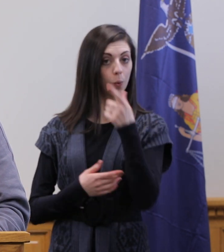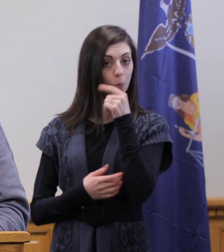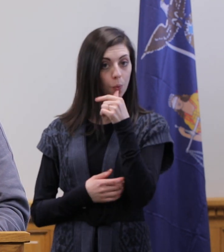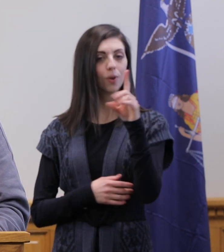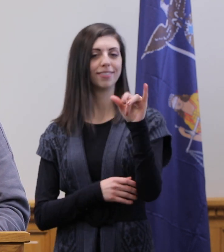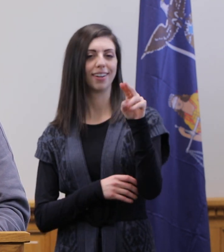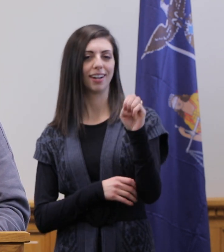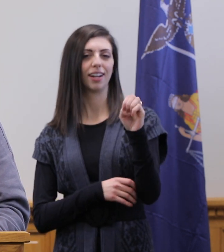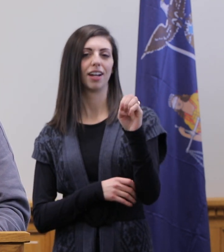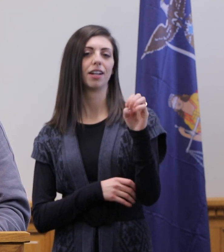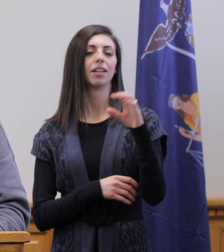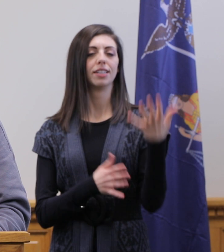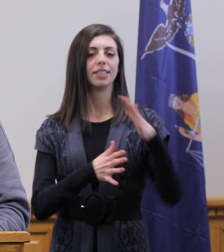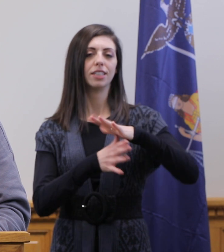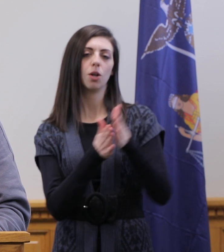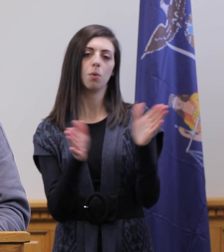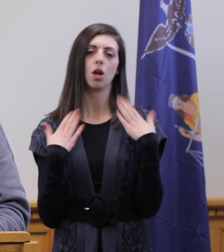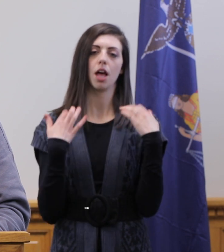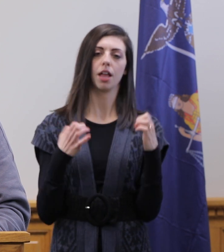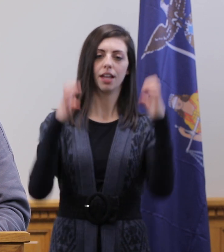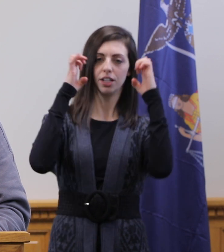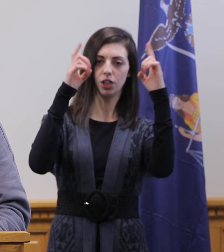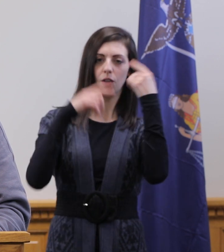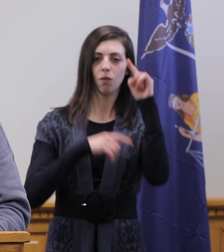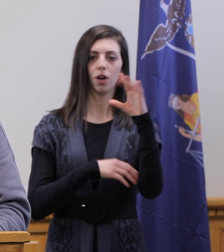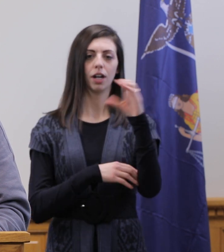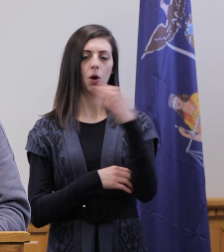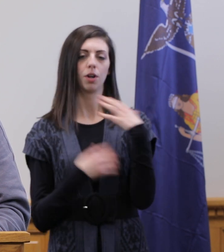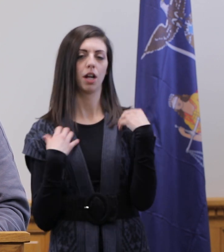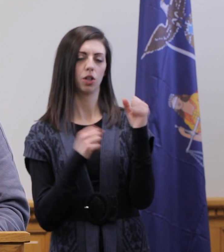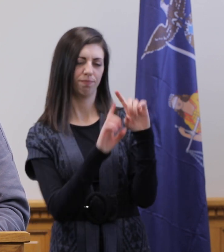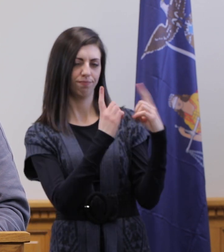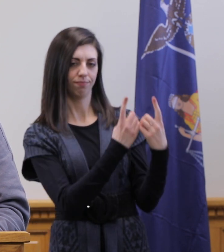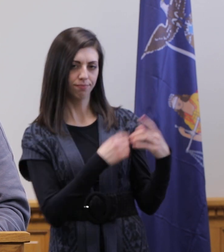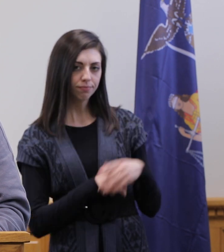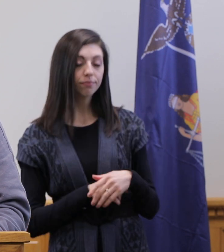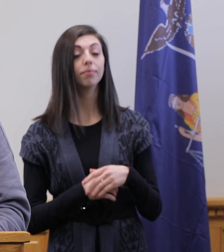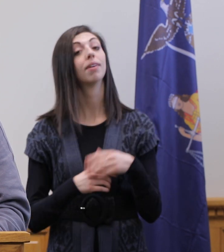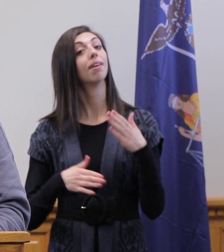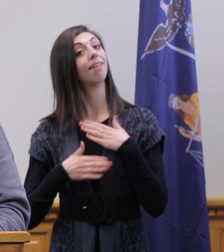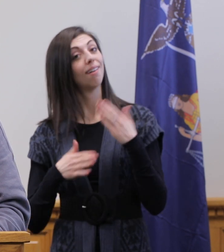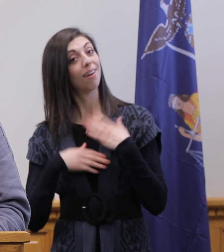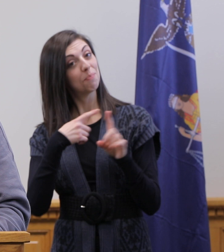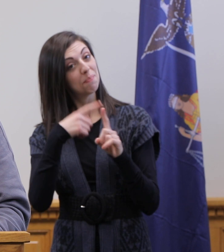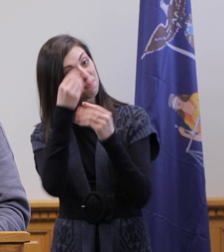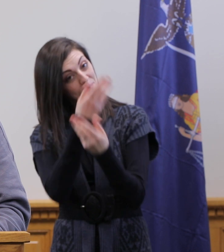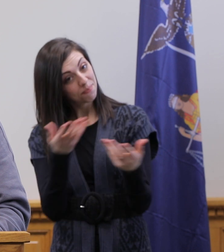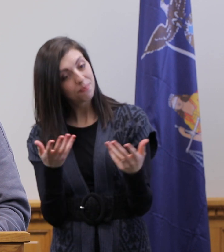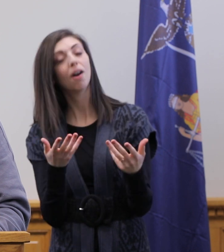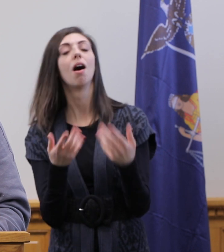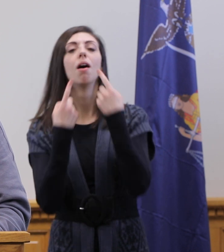is Diane Oldenburg, Senior Public Health Educator for the County Health Department. I'm happy to report that the County Health Department